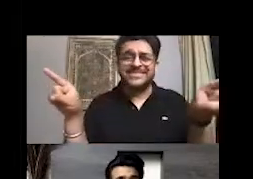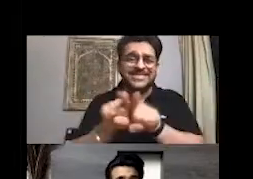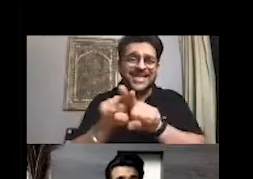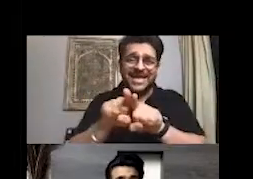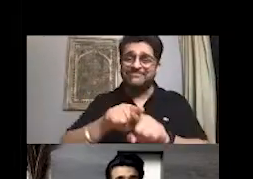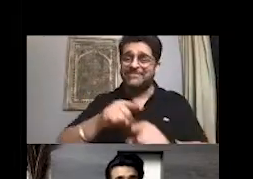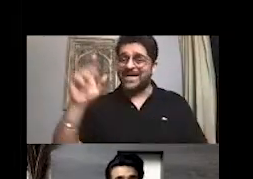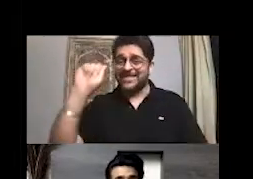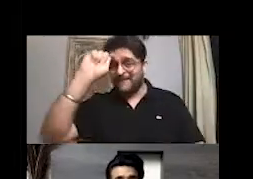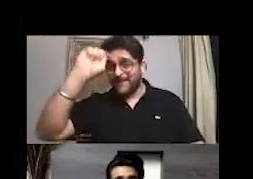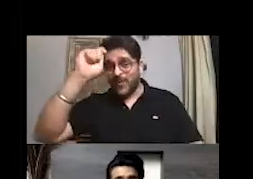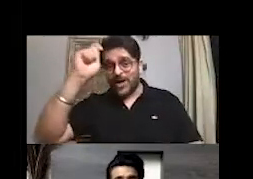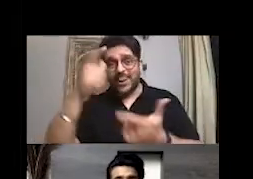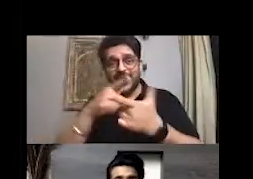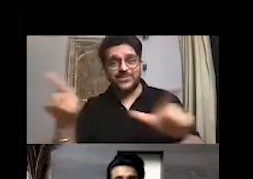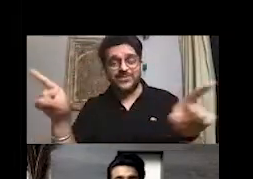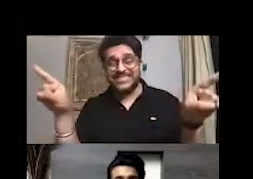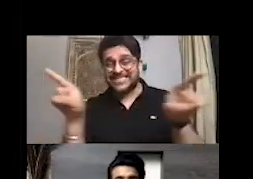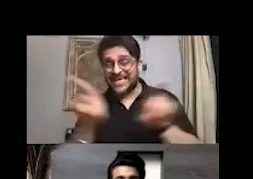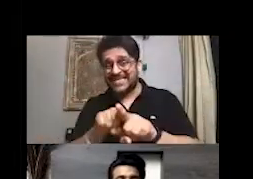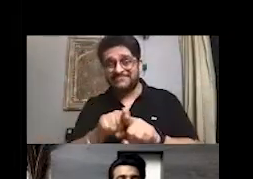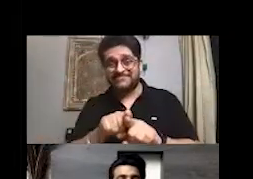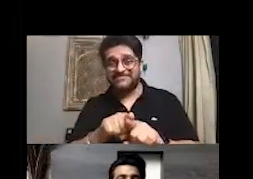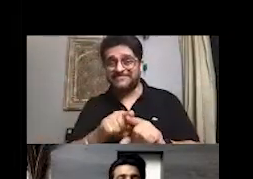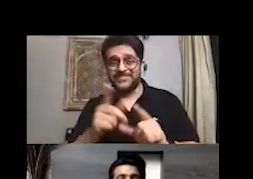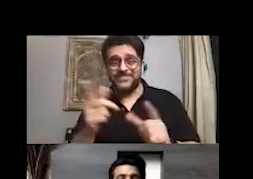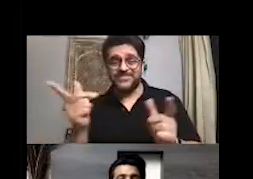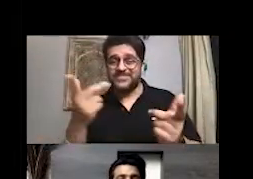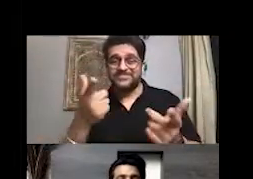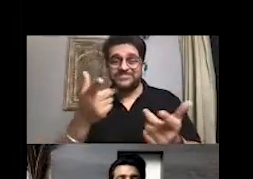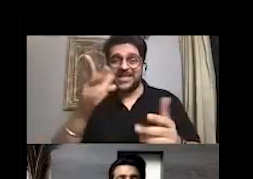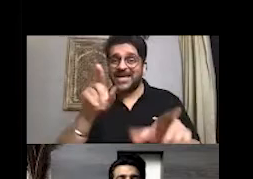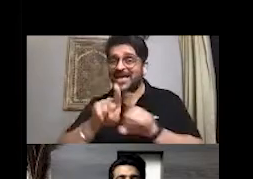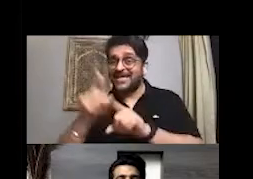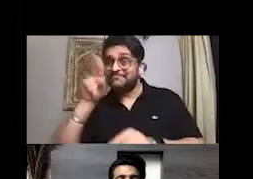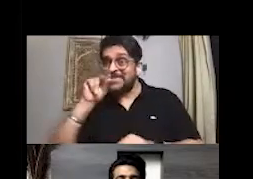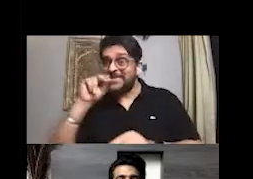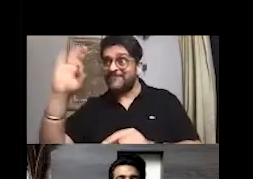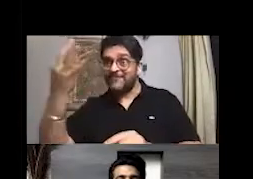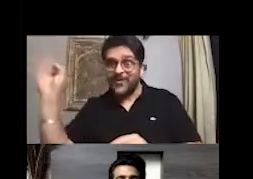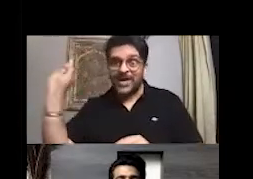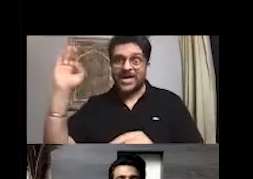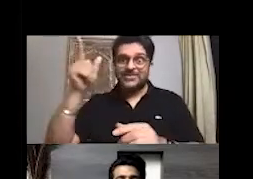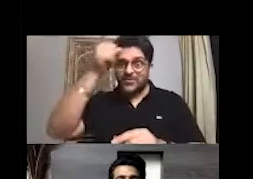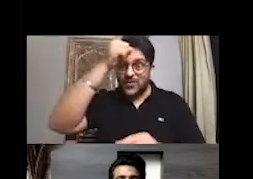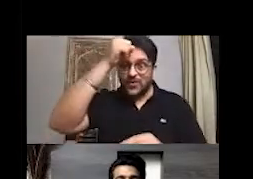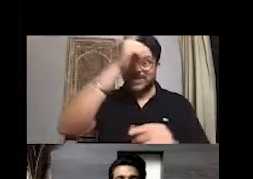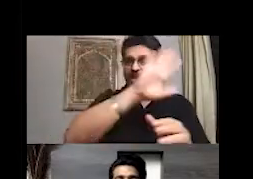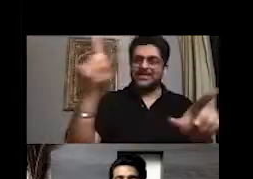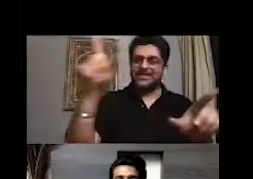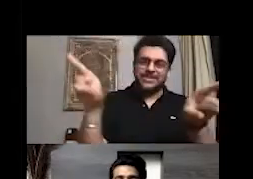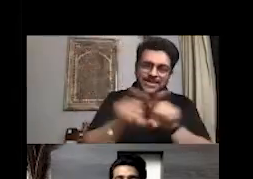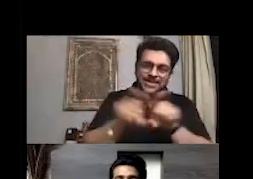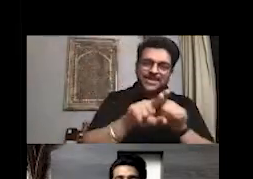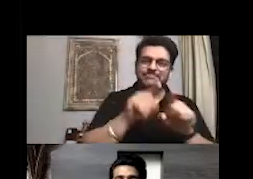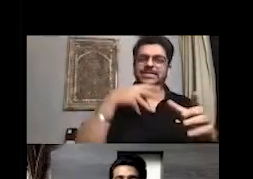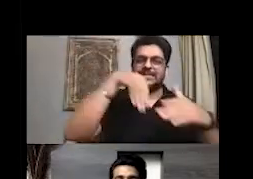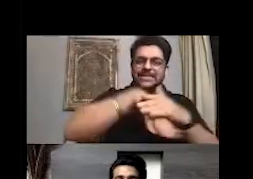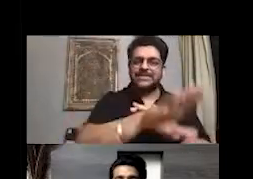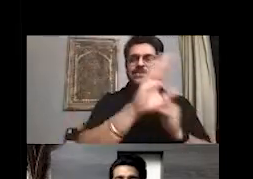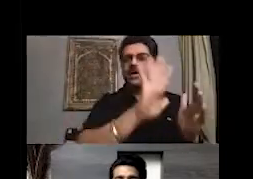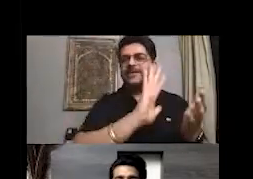Sign language, we have 300 plus sign language. Likewise, we have spoken languages, correct? We have French,